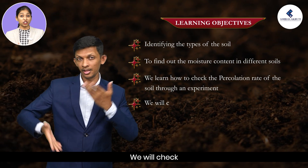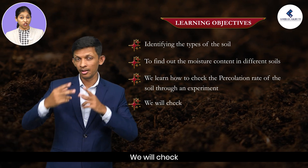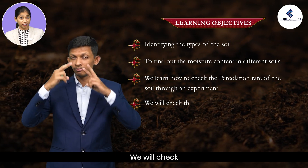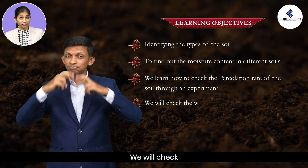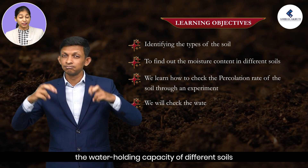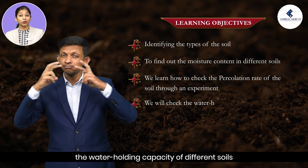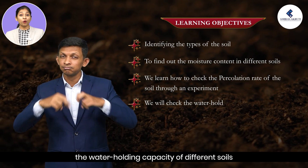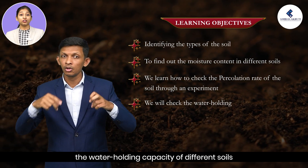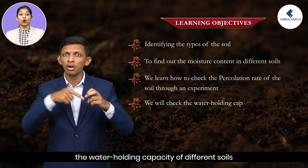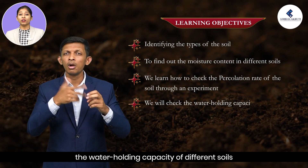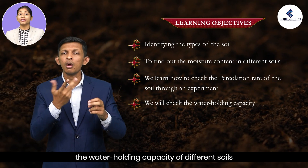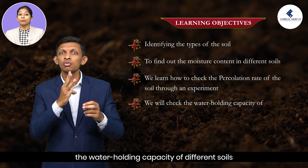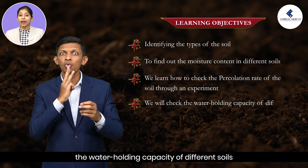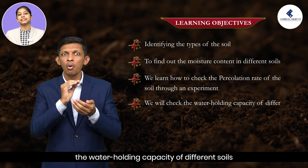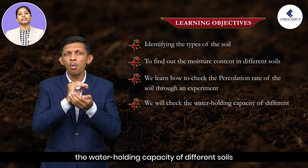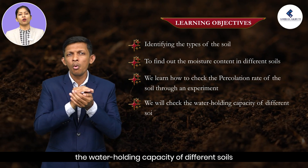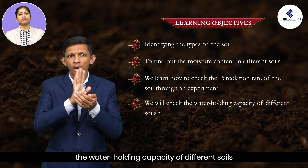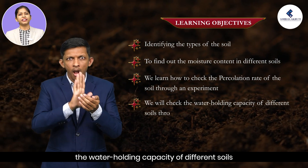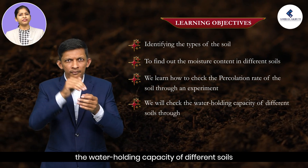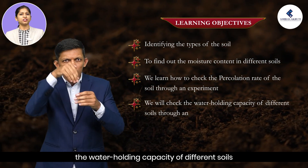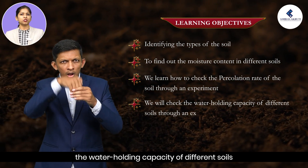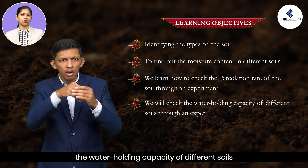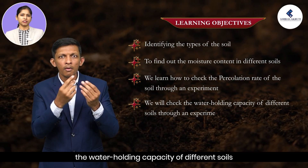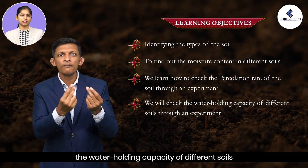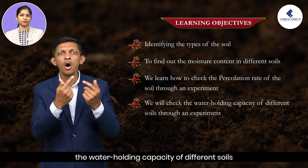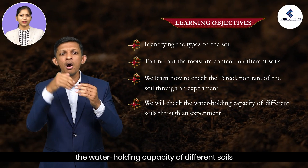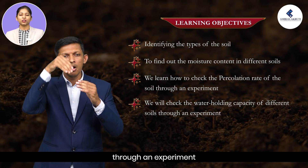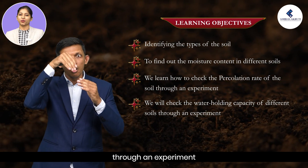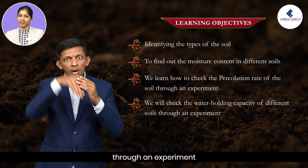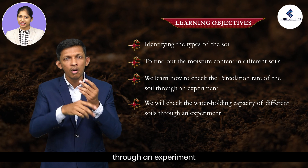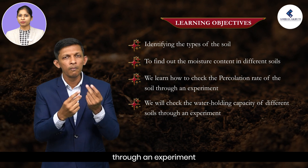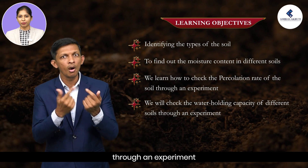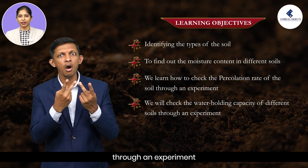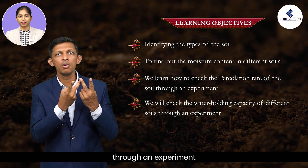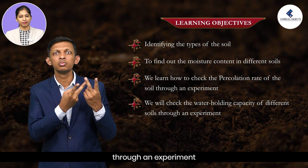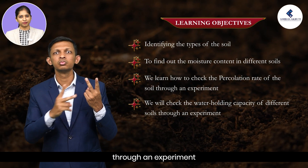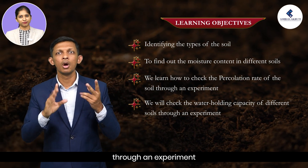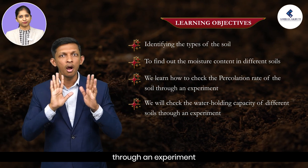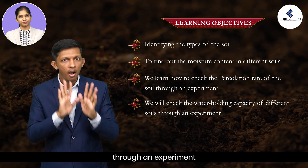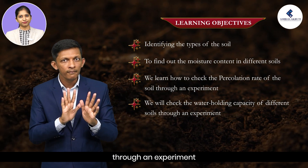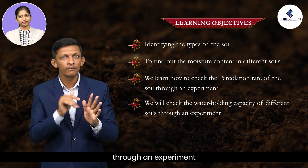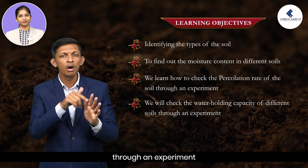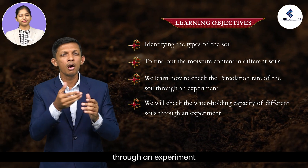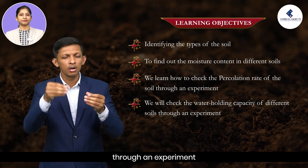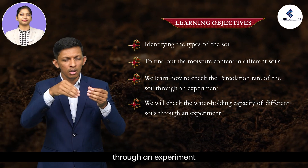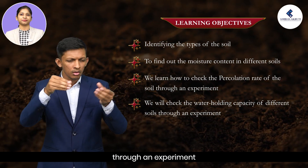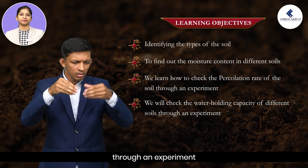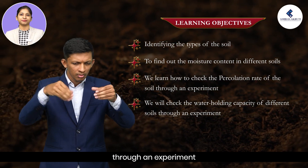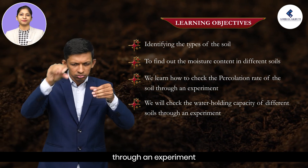We will check the water holding capacity of different soils through an experiment.